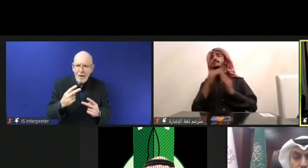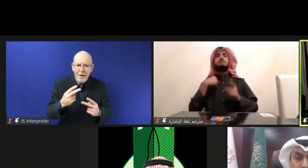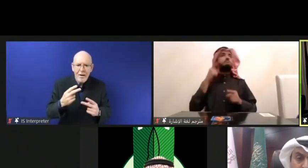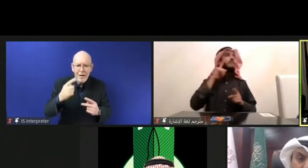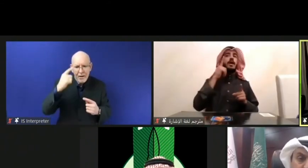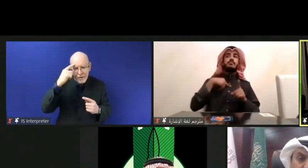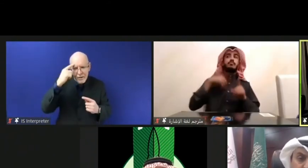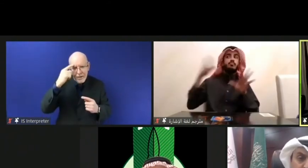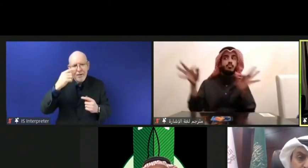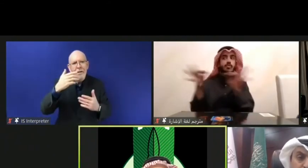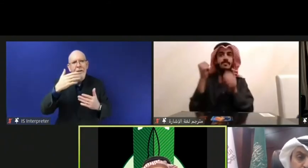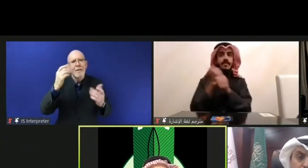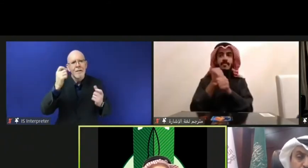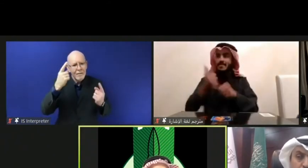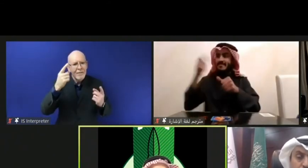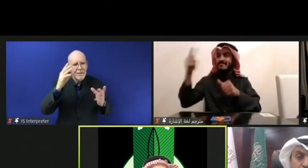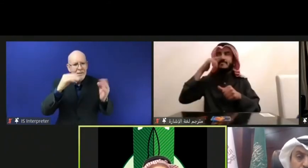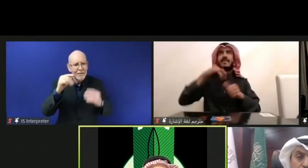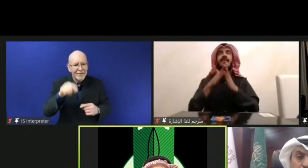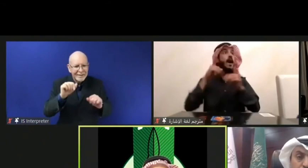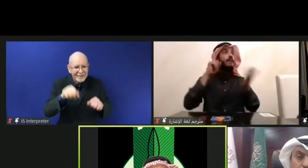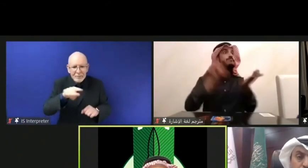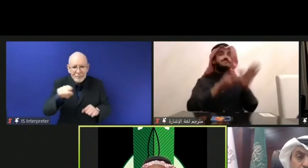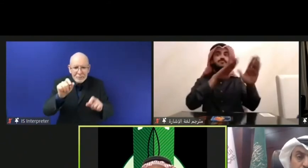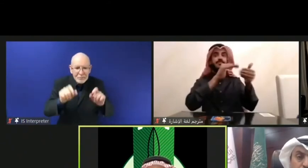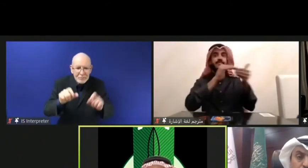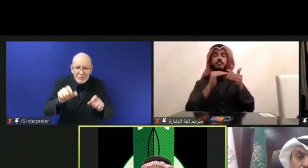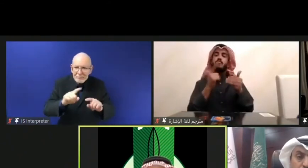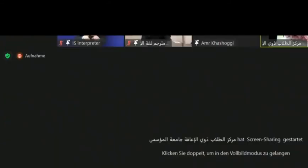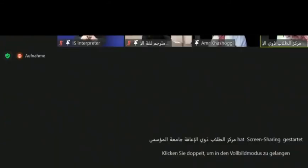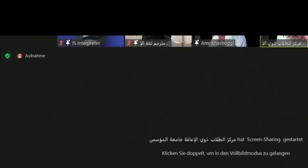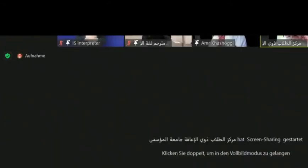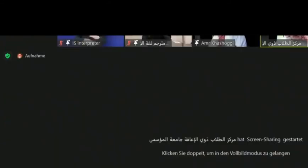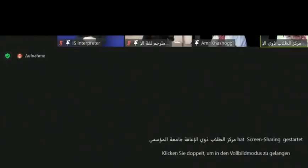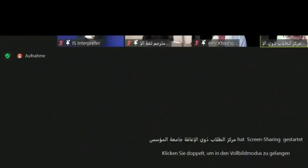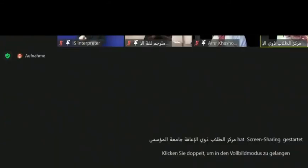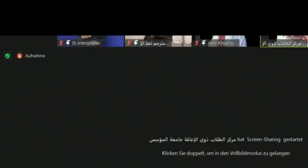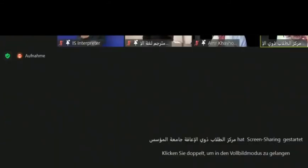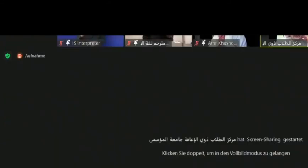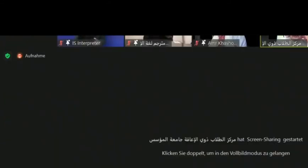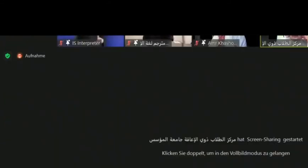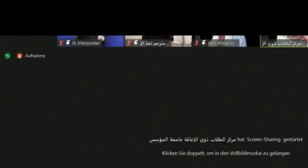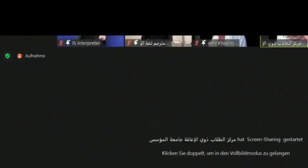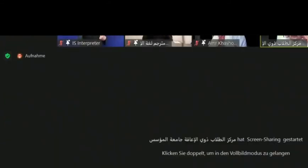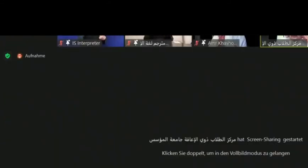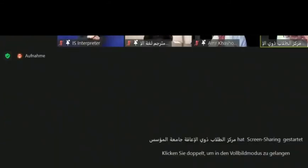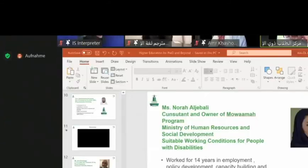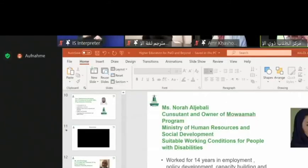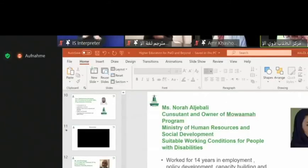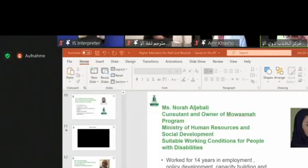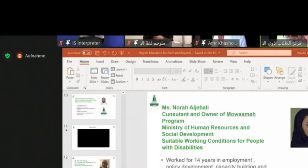you. Thank you very much. And let us proceed to Ms. Noura Aljebali.